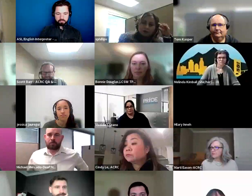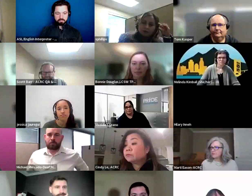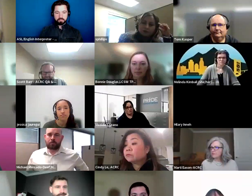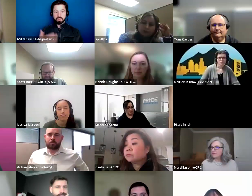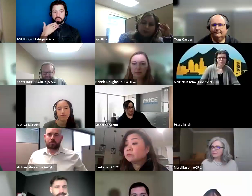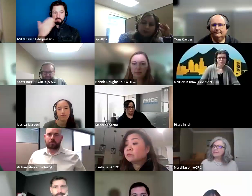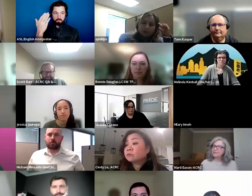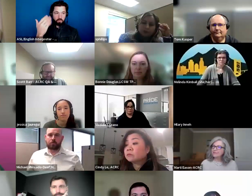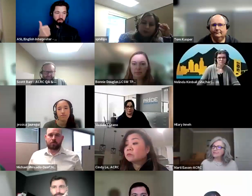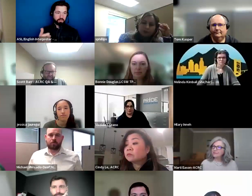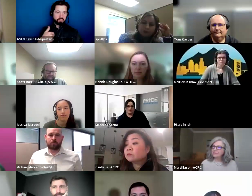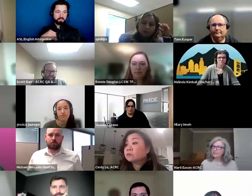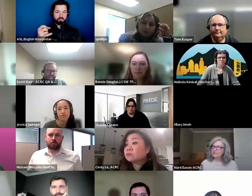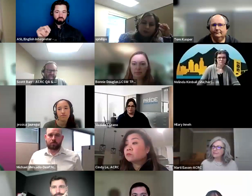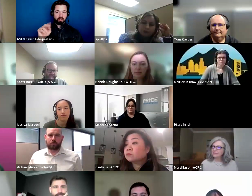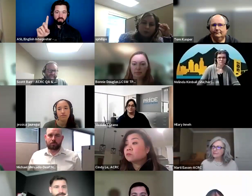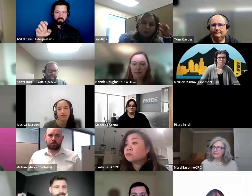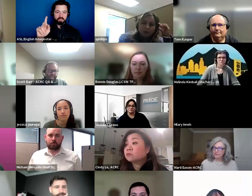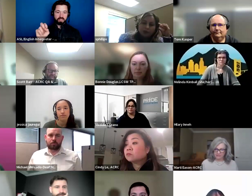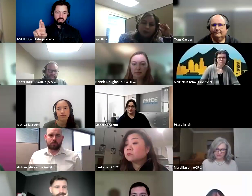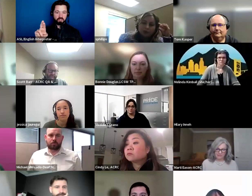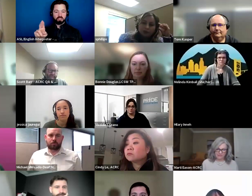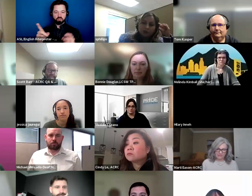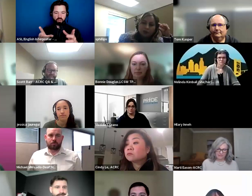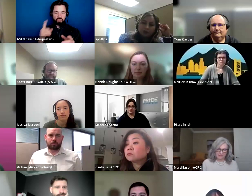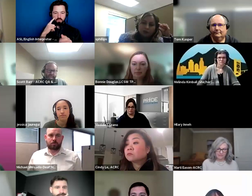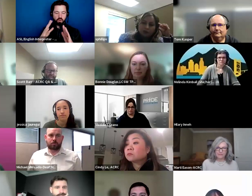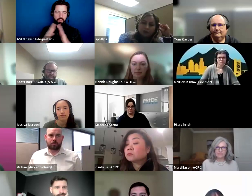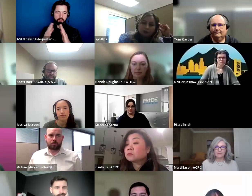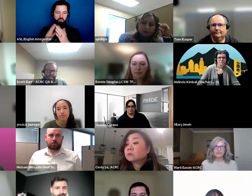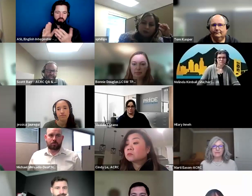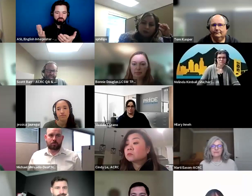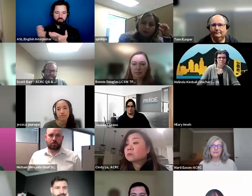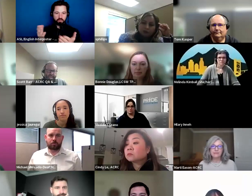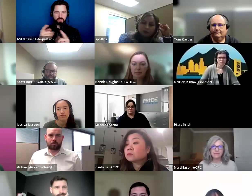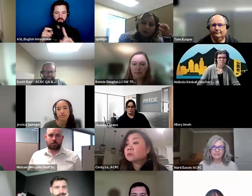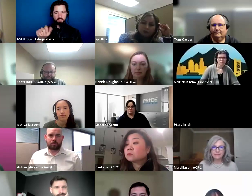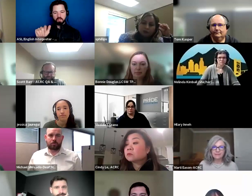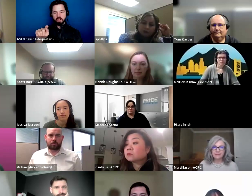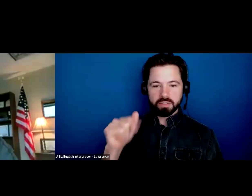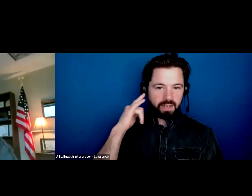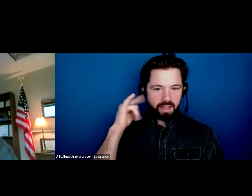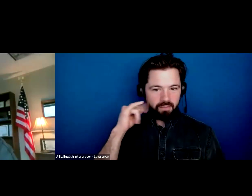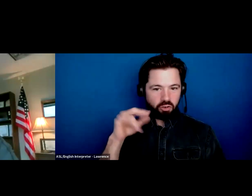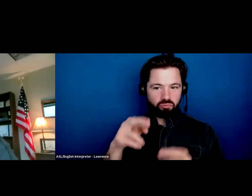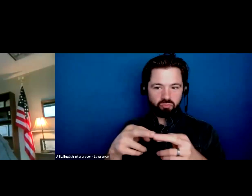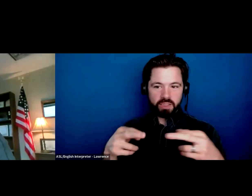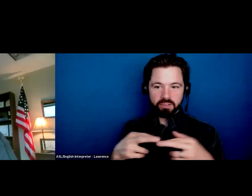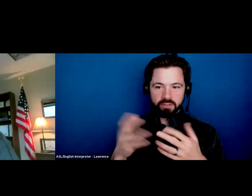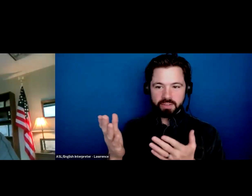Good morning, folks. This is John Decker, the Director of Community Services at Alta California Regional Center. This is Coffee with